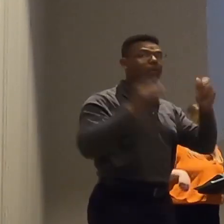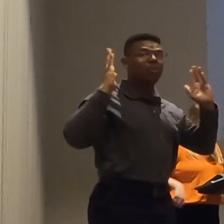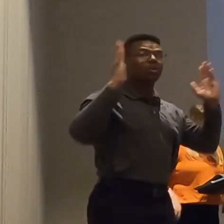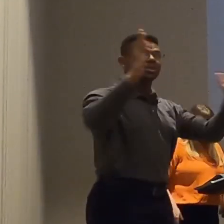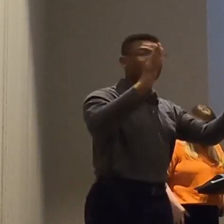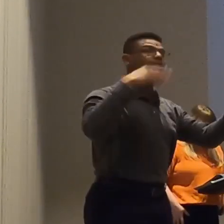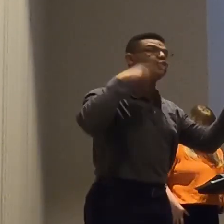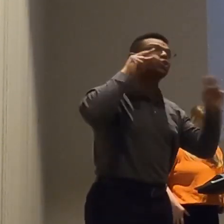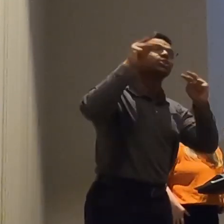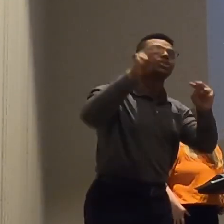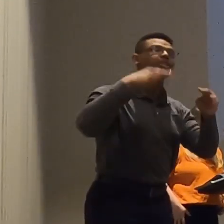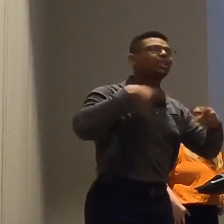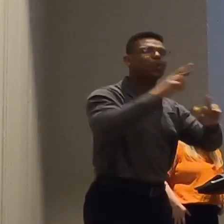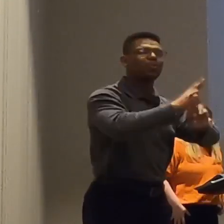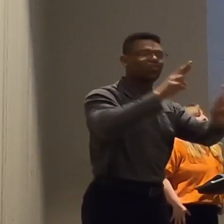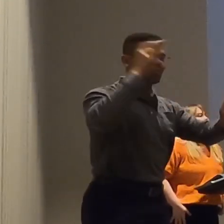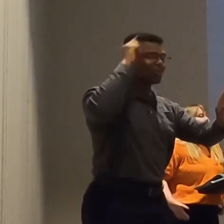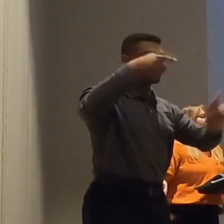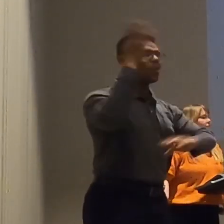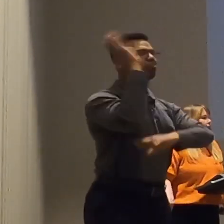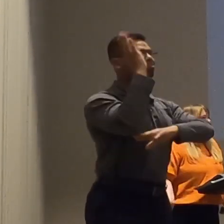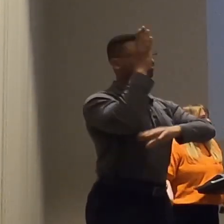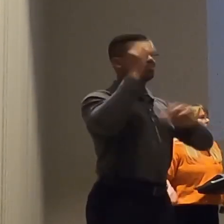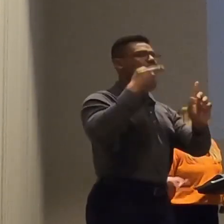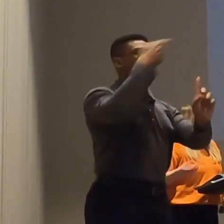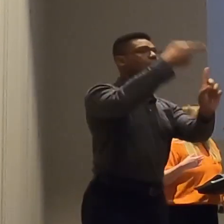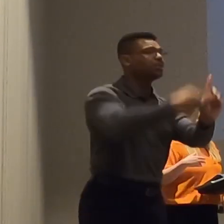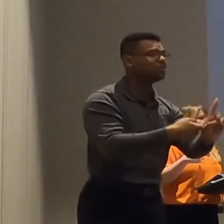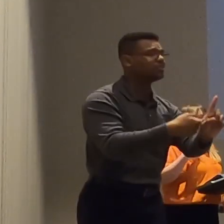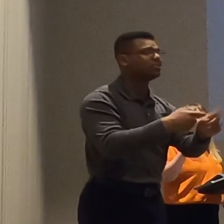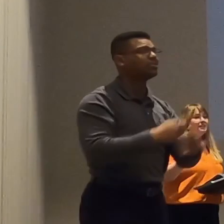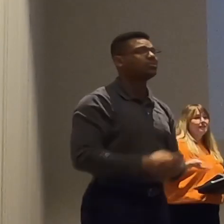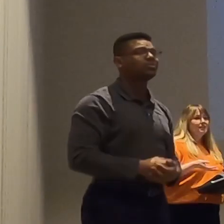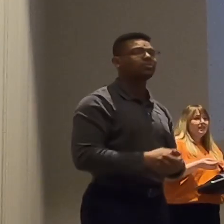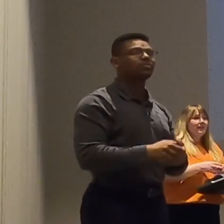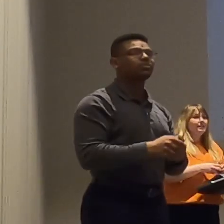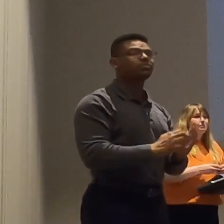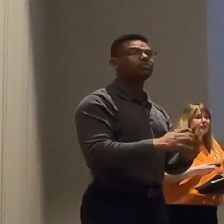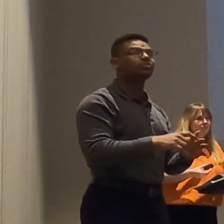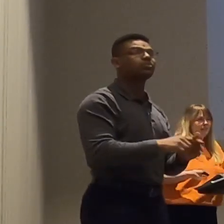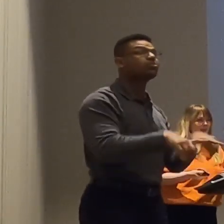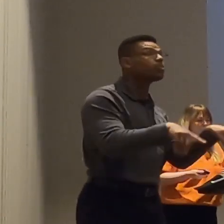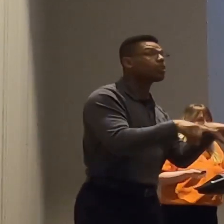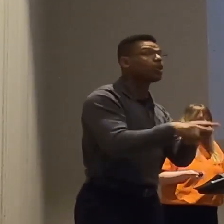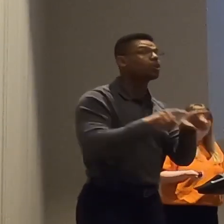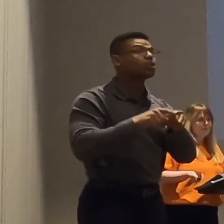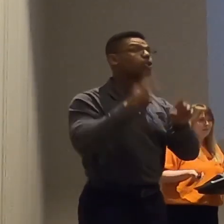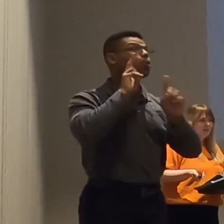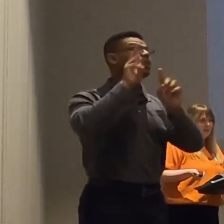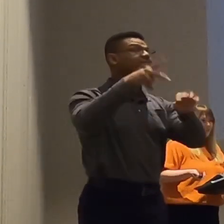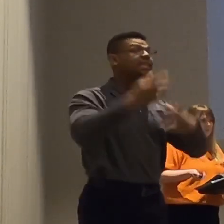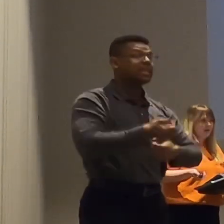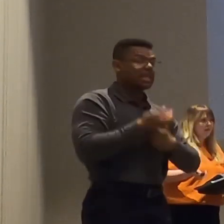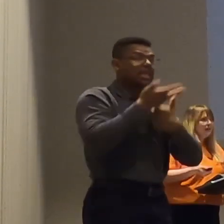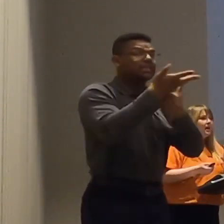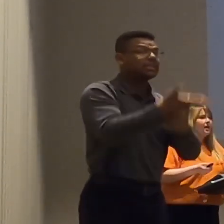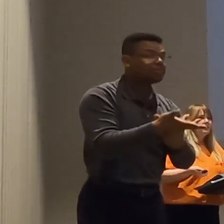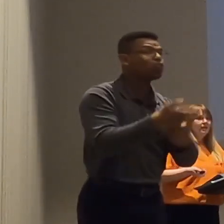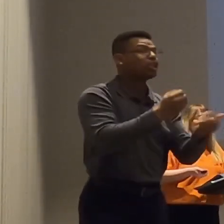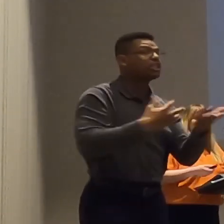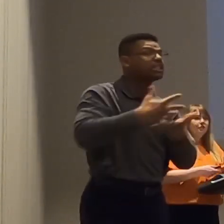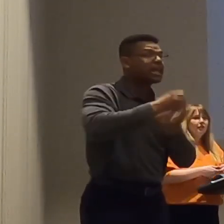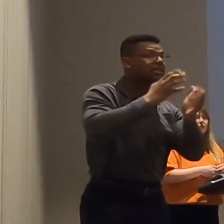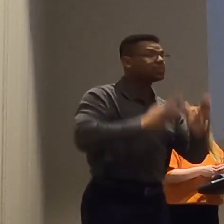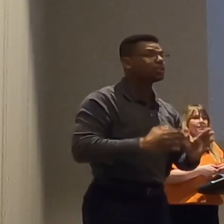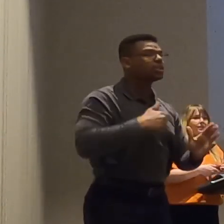ready for the lecture next month. And in addition to going to go see the Expressions exhibition that I'm going to be talking about, I